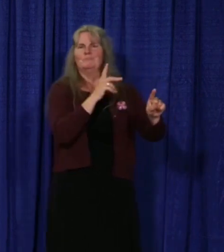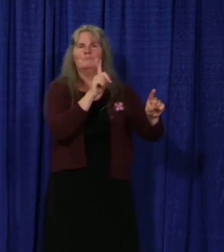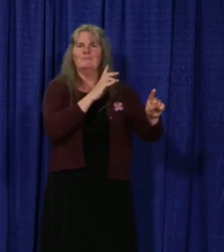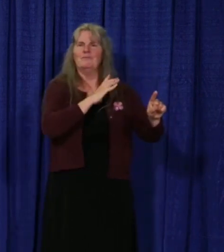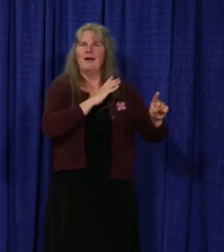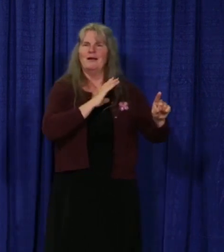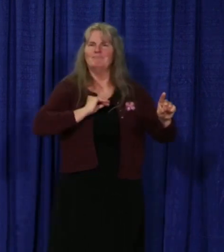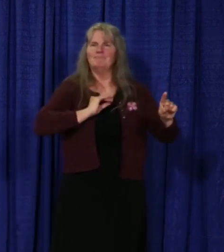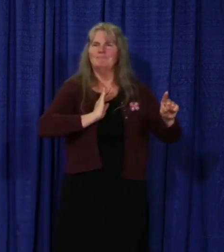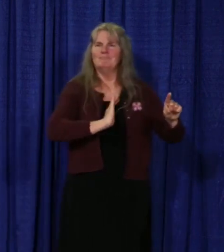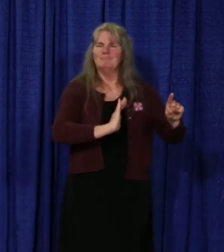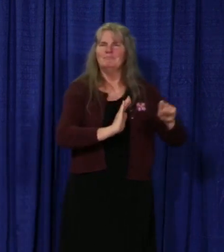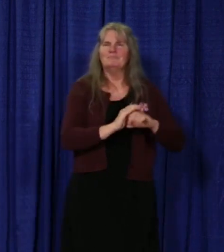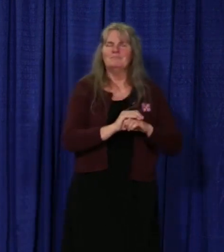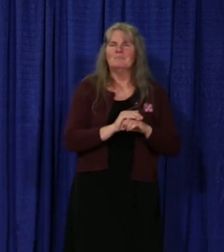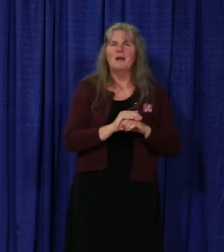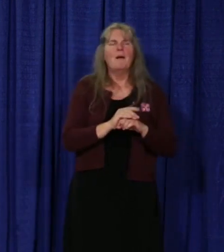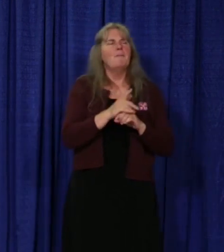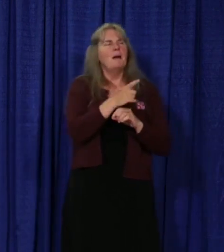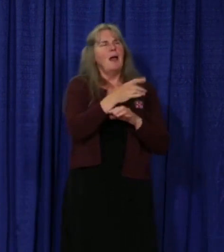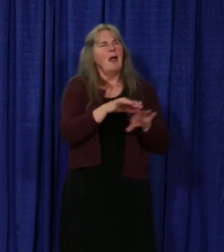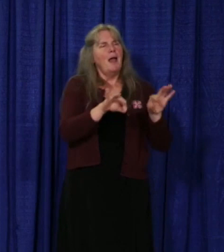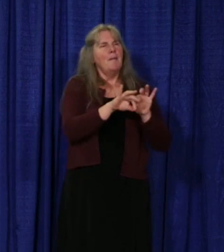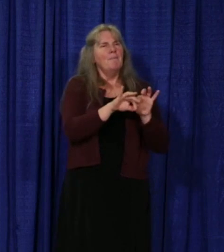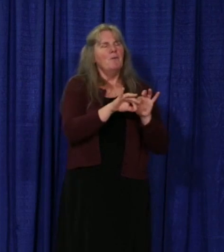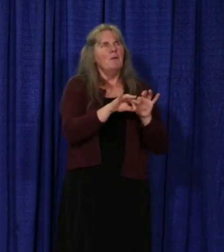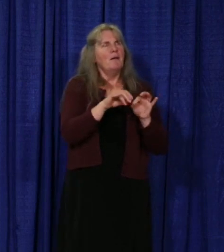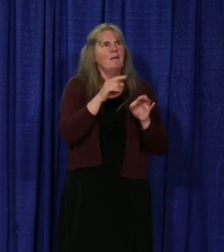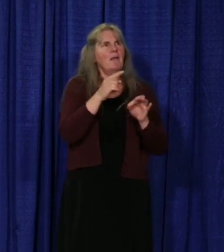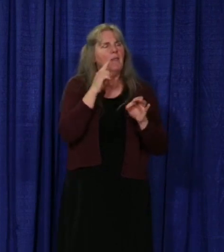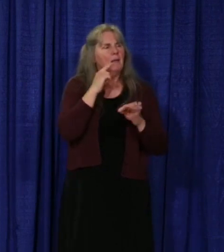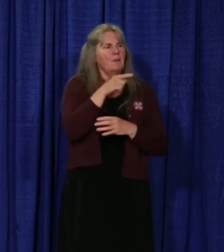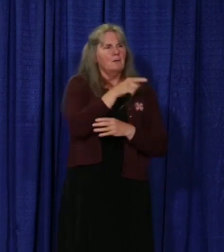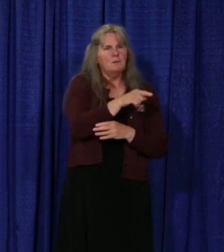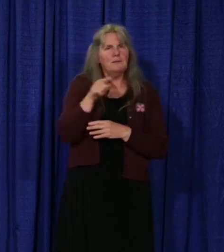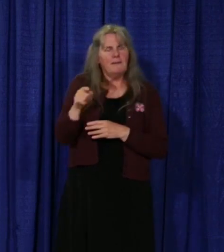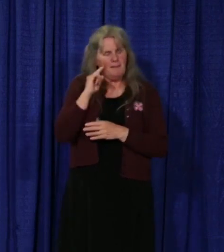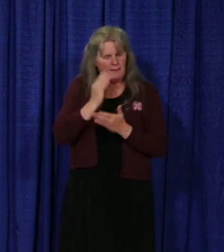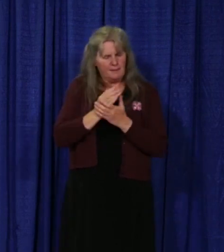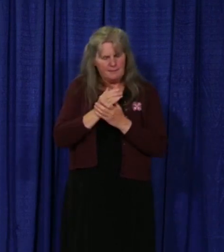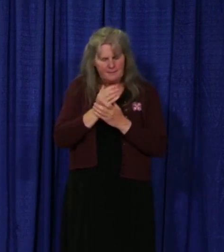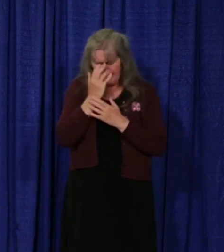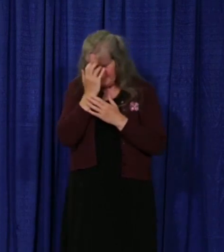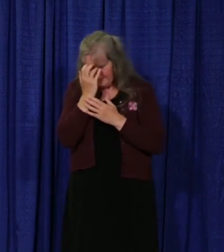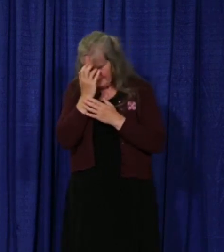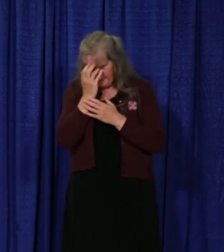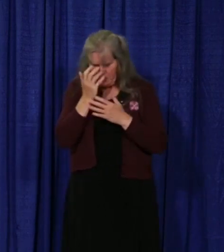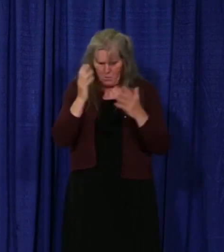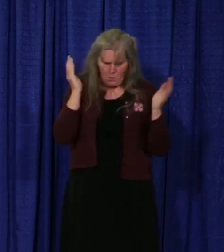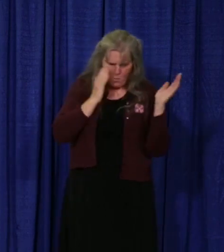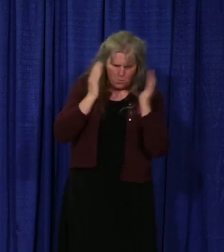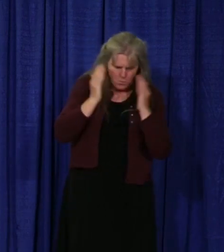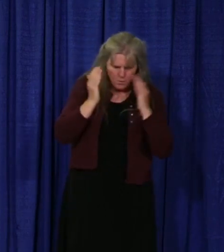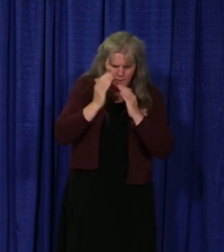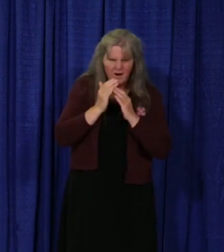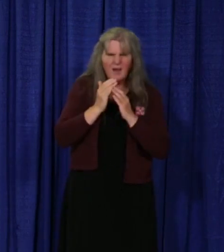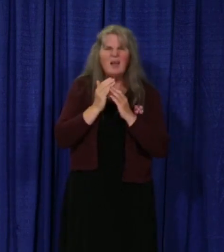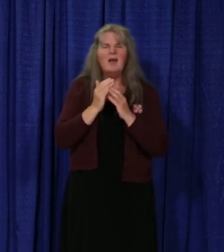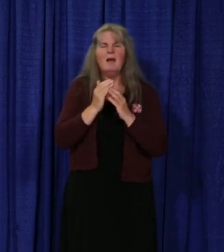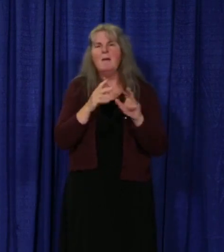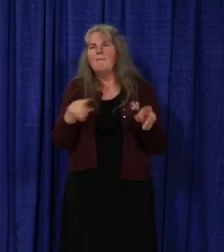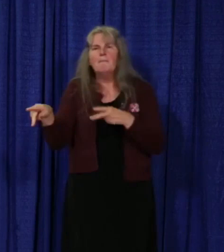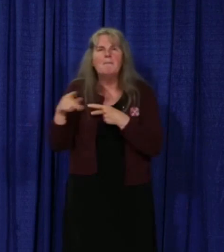message today of what keeps us up at night is the parties, the people that aren't doing the